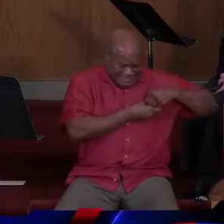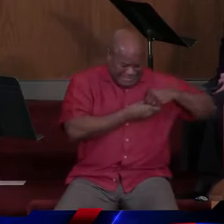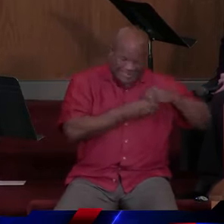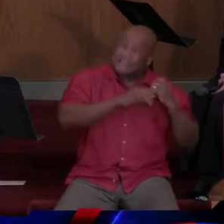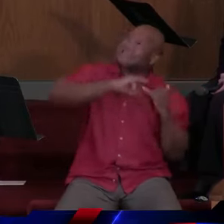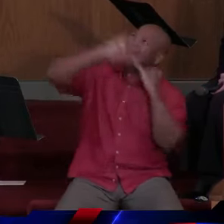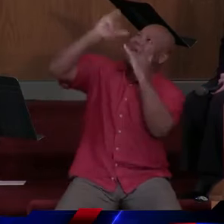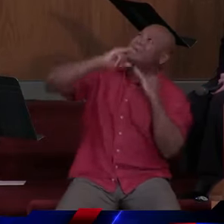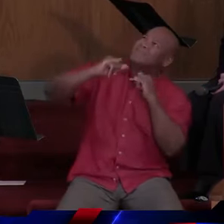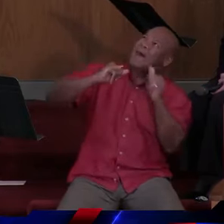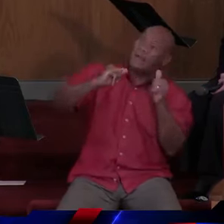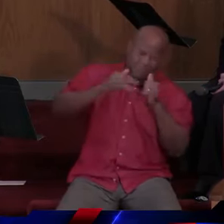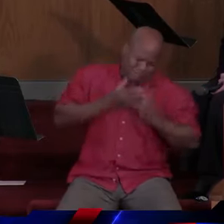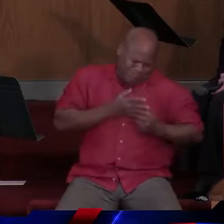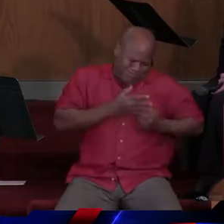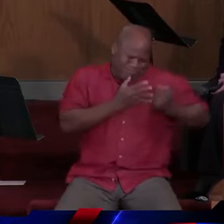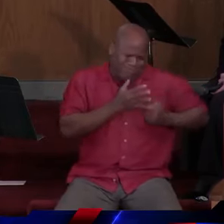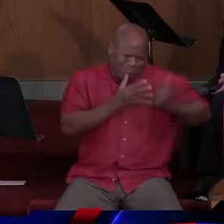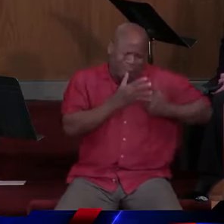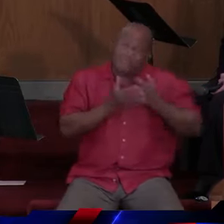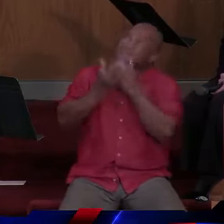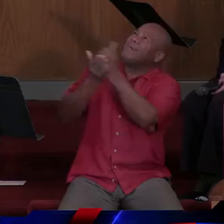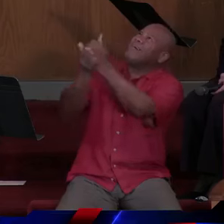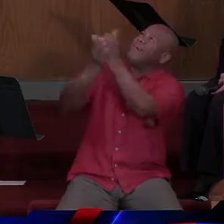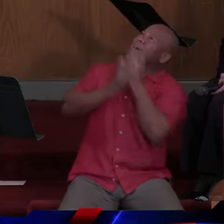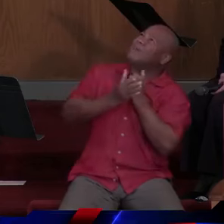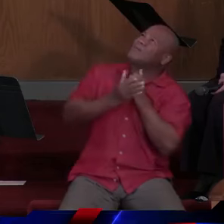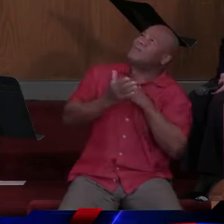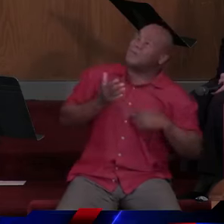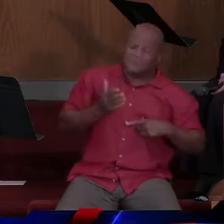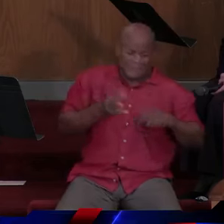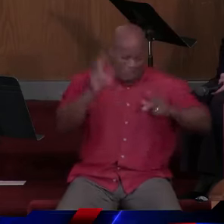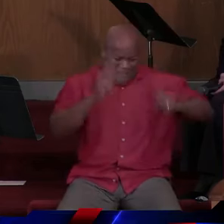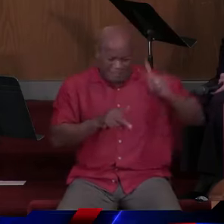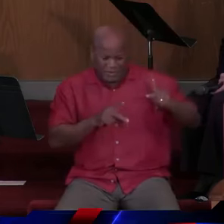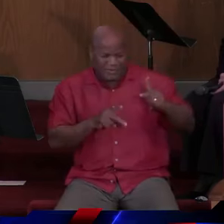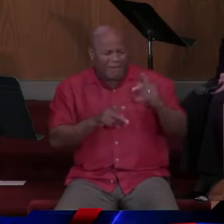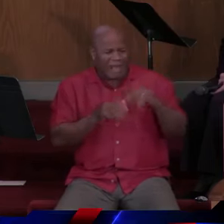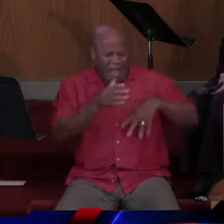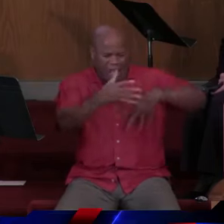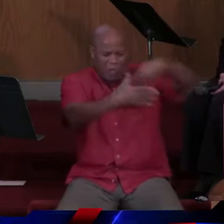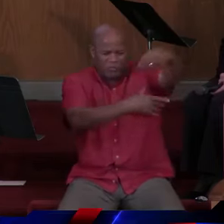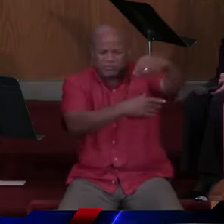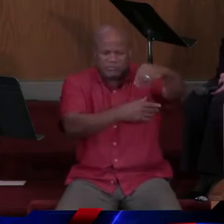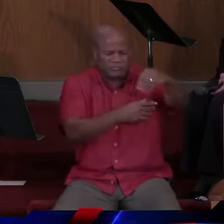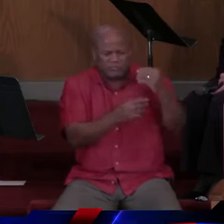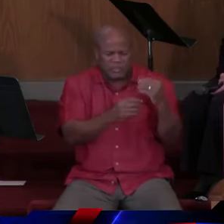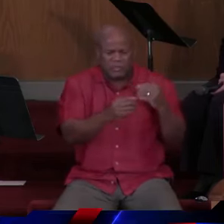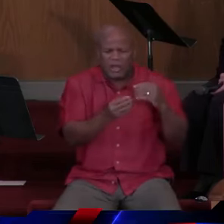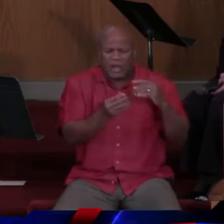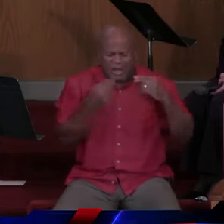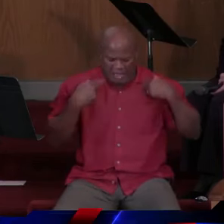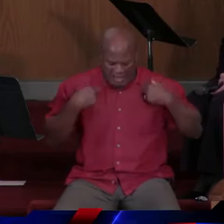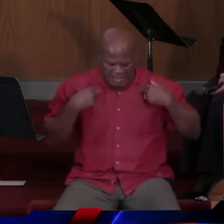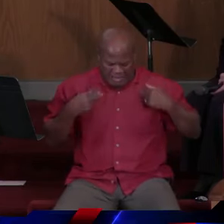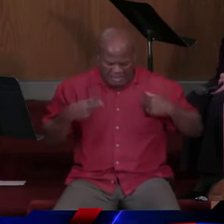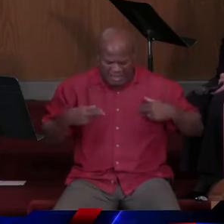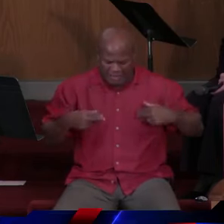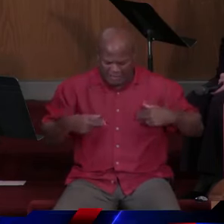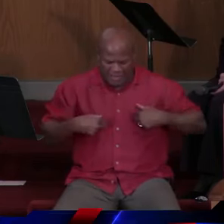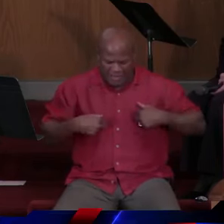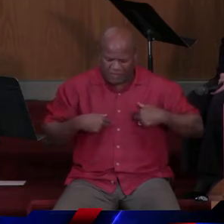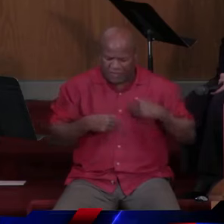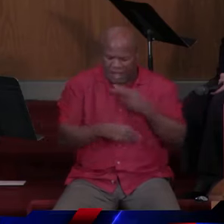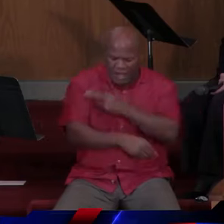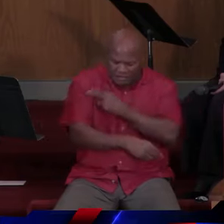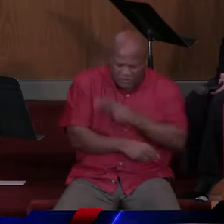And we thank you, God. We thank you, God, for those that are yet on the front lines, God, helping those that are sick, God, putting